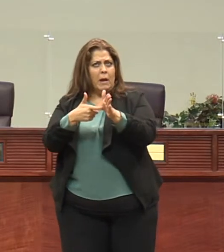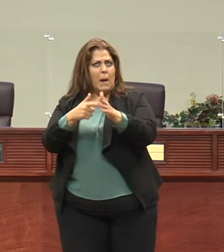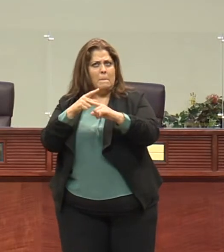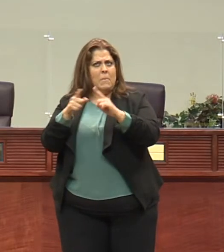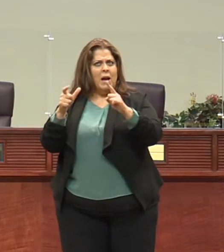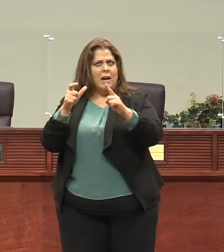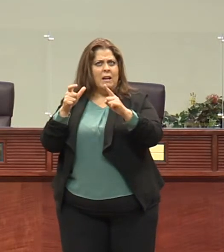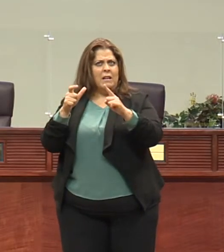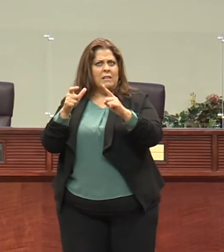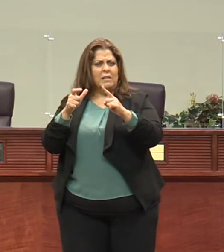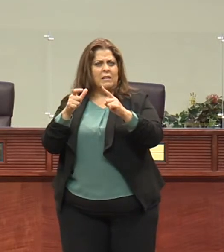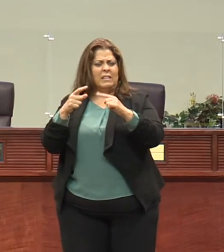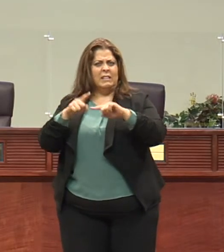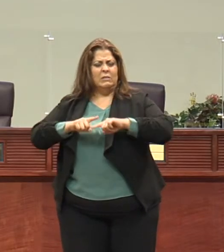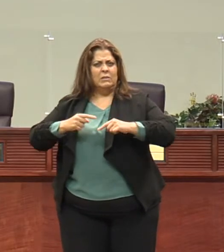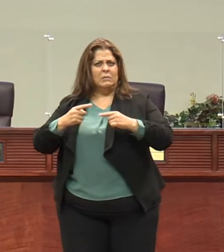with